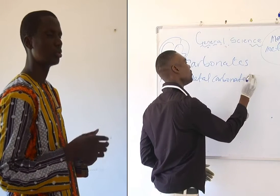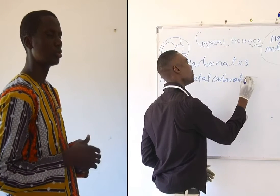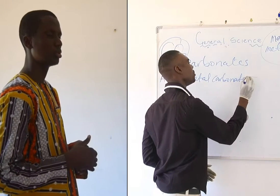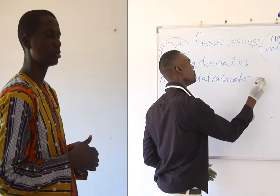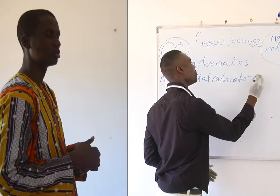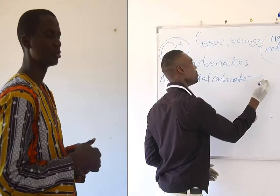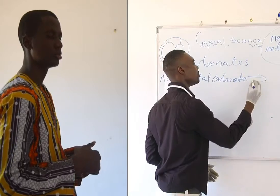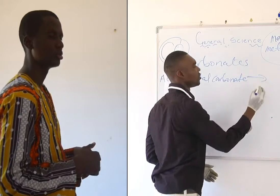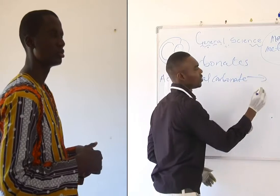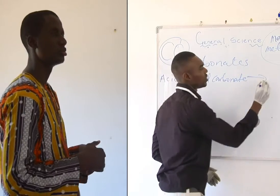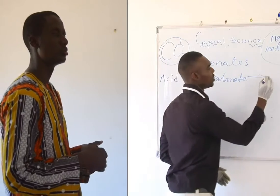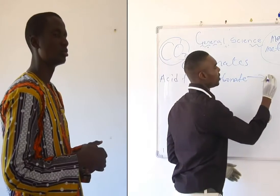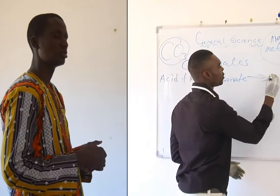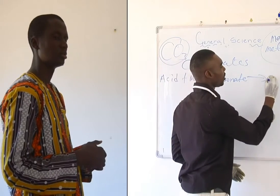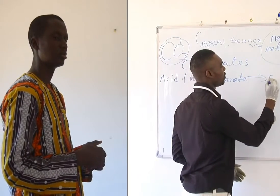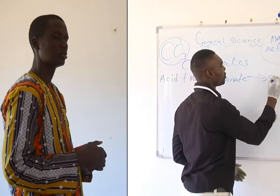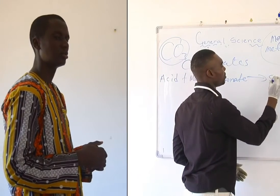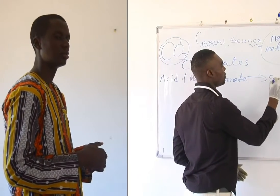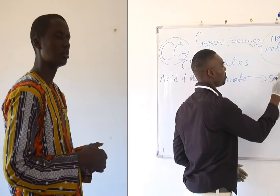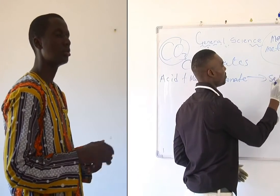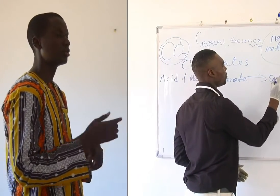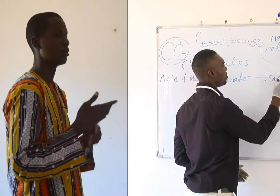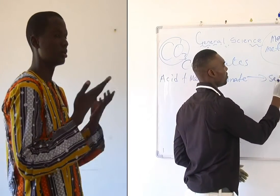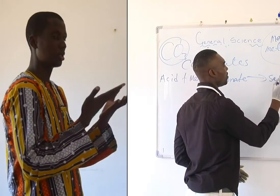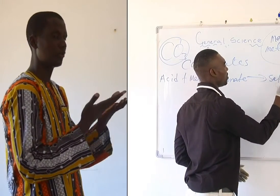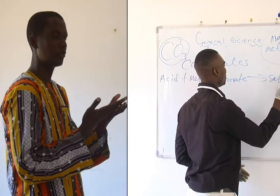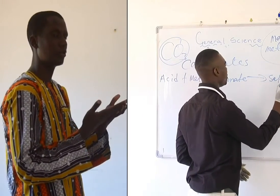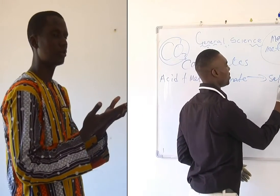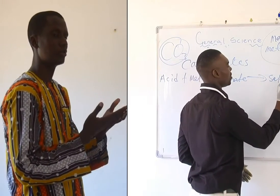will give you salt,